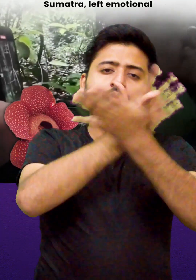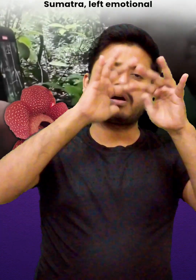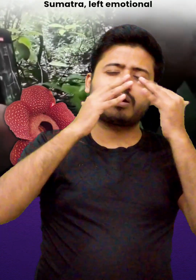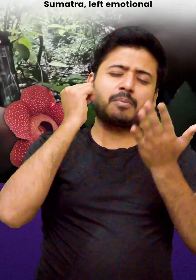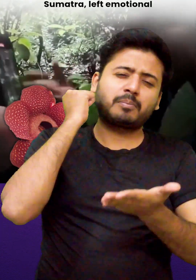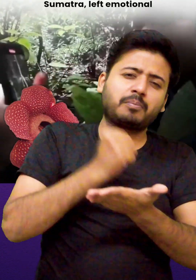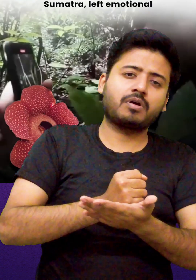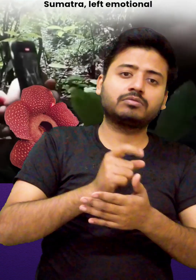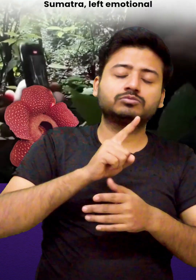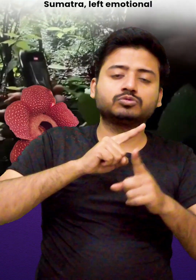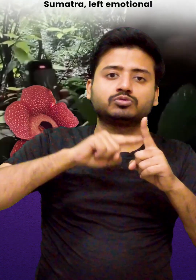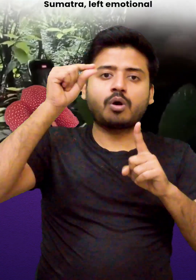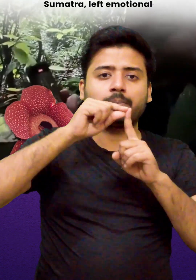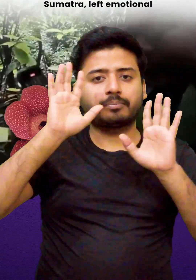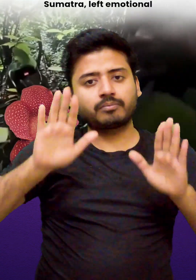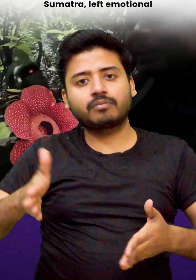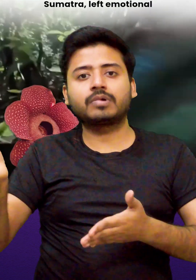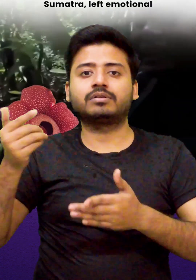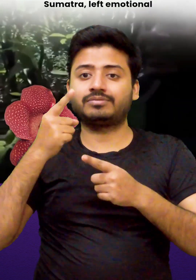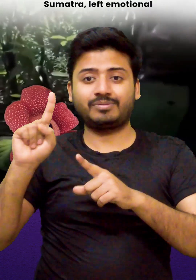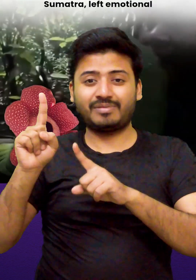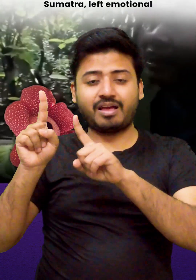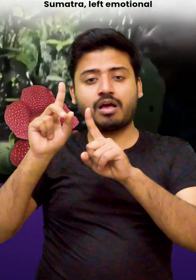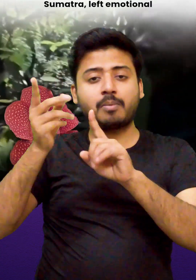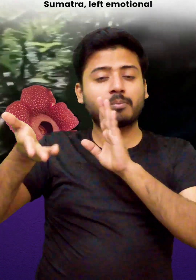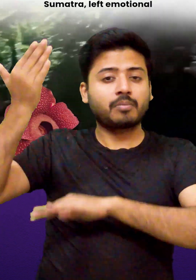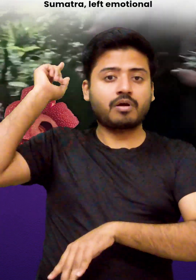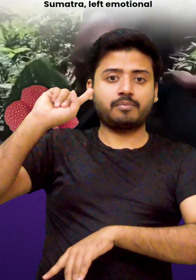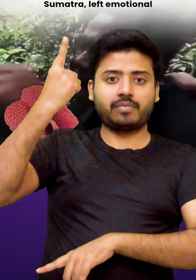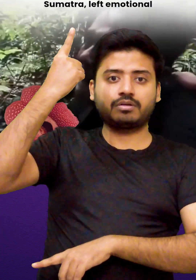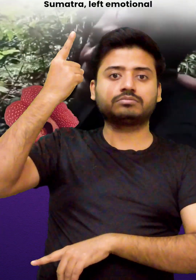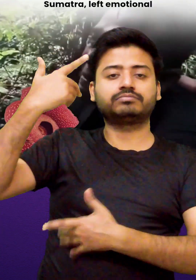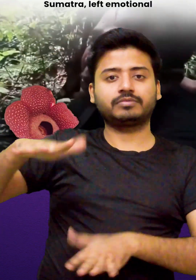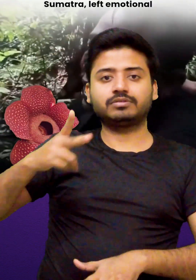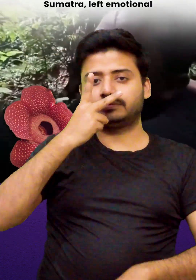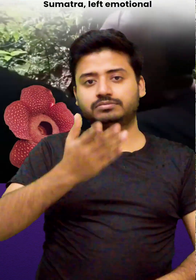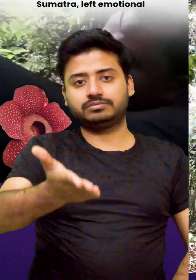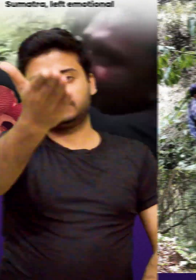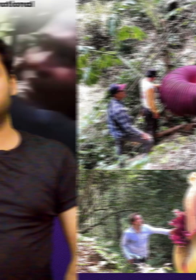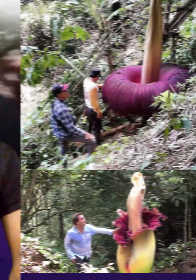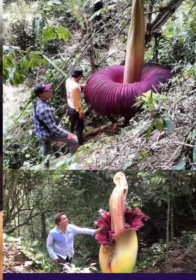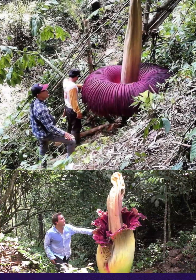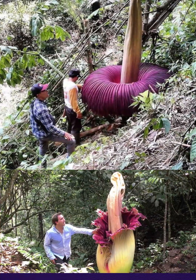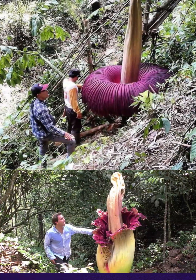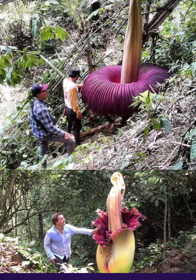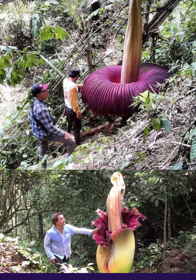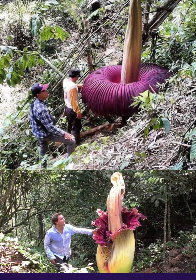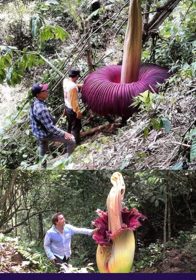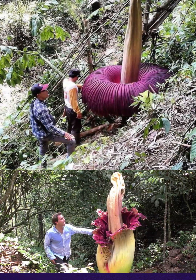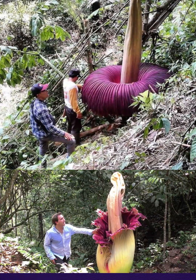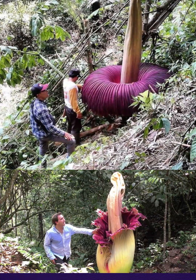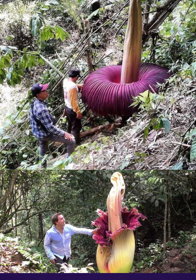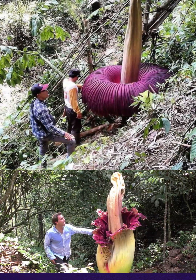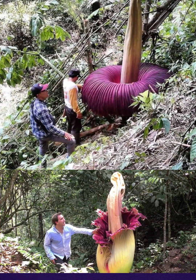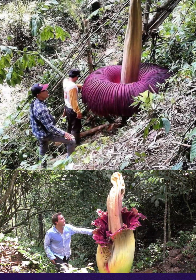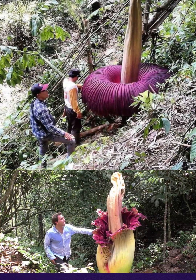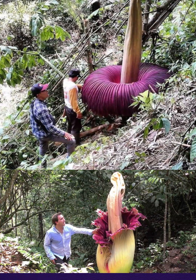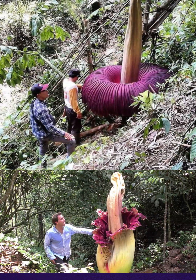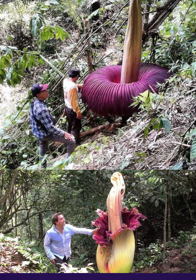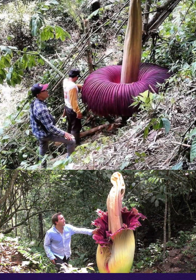roots. A bud takes approximately 9 months to mature, and the resulting flower stays open for only a few days before it wilts and